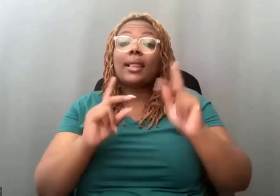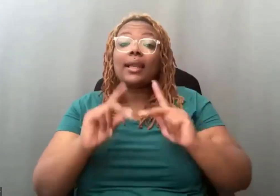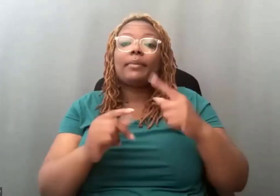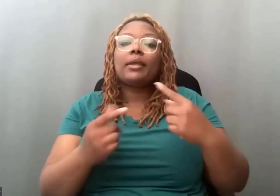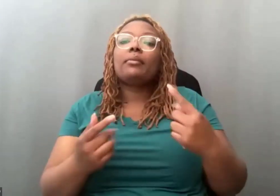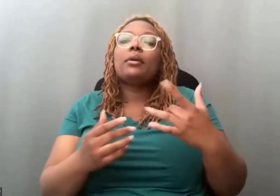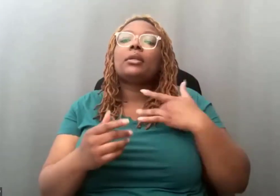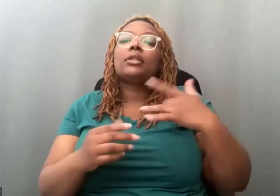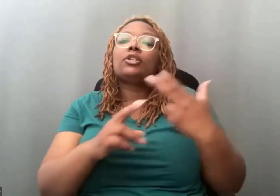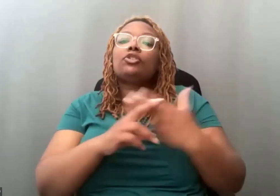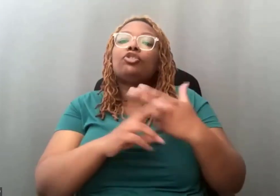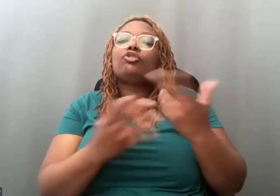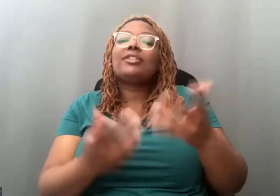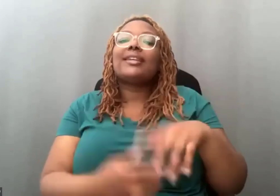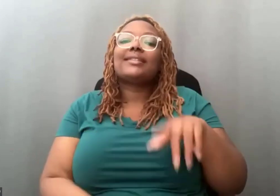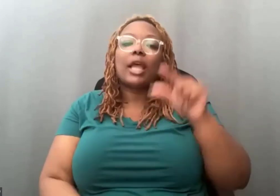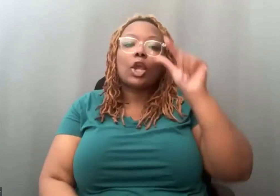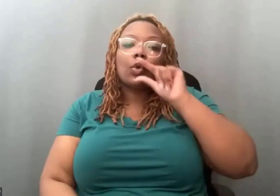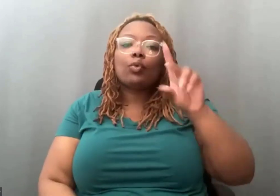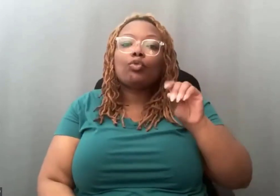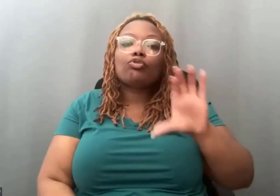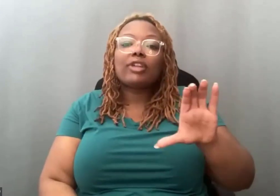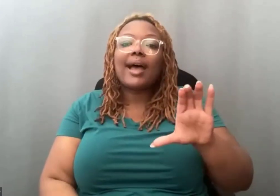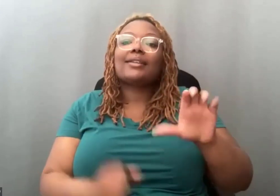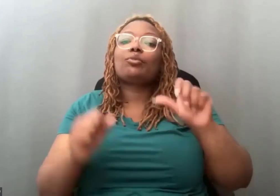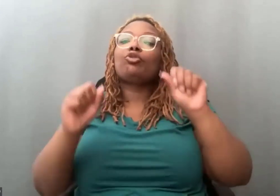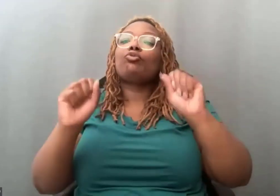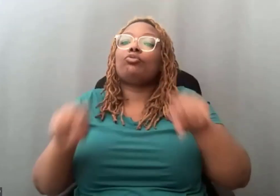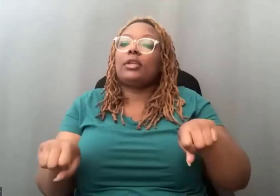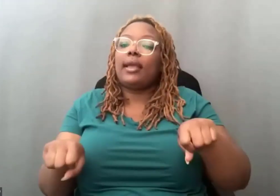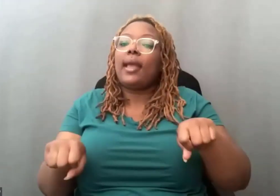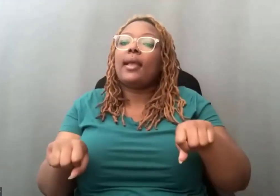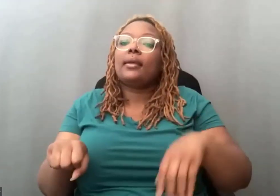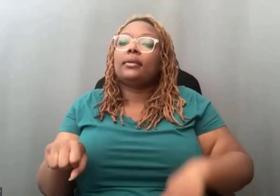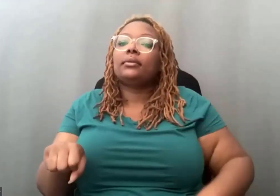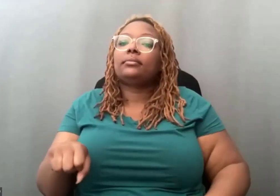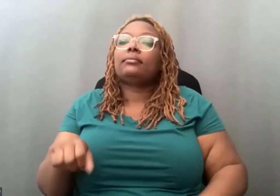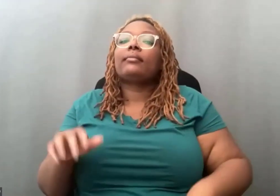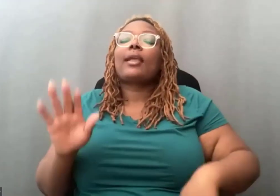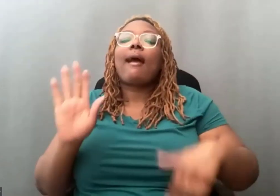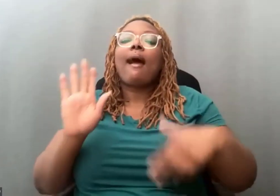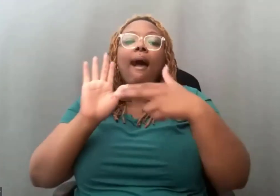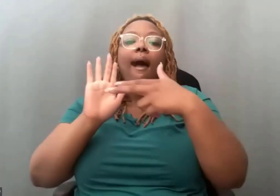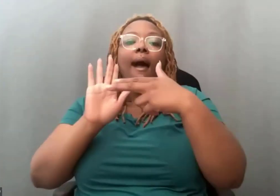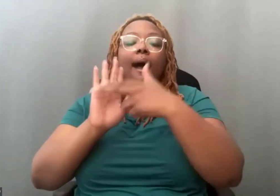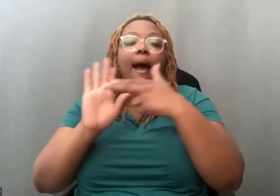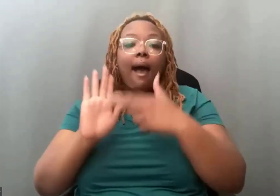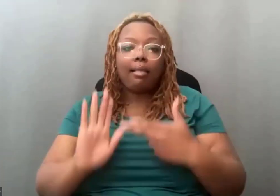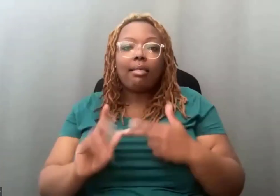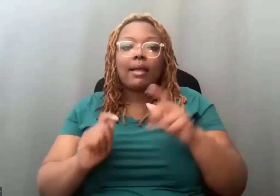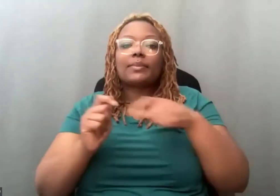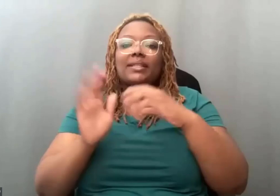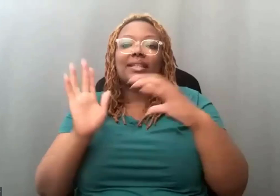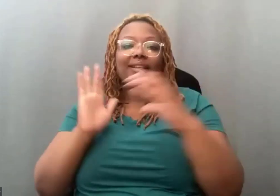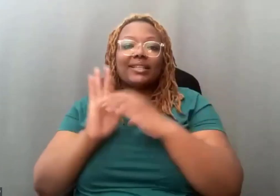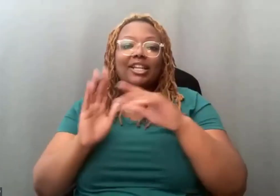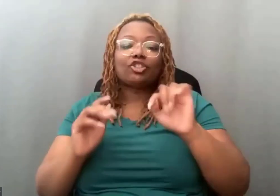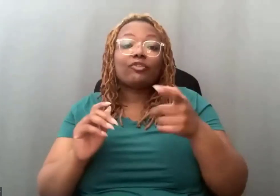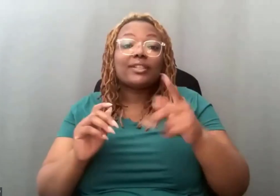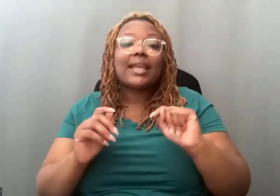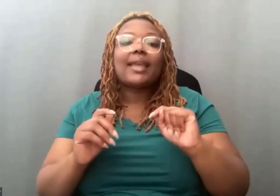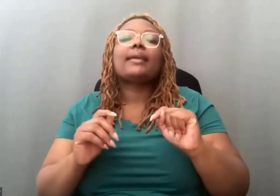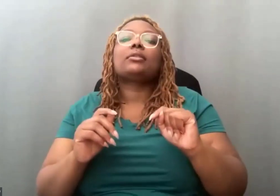up using things like Google Docs, where you're able to kind of highlight specific sections of text and have it be